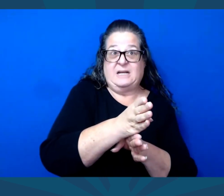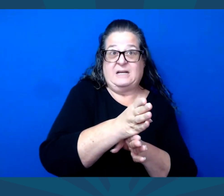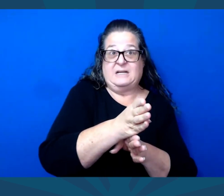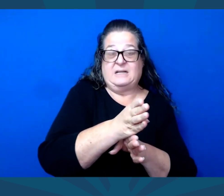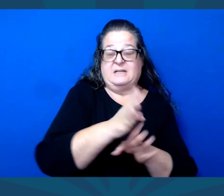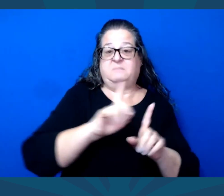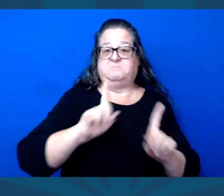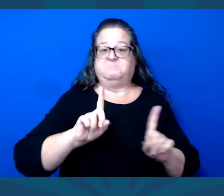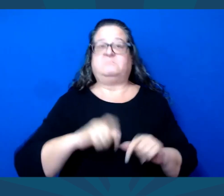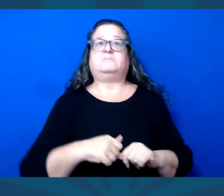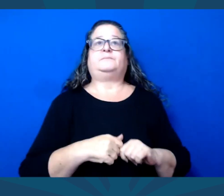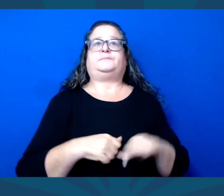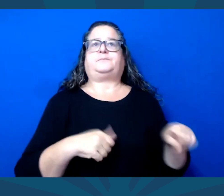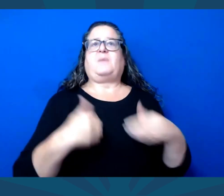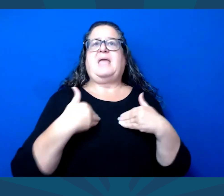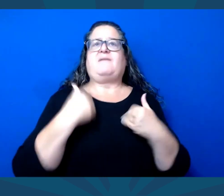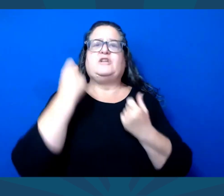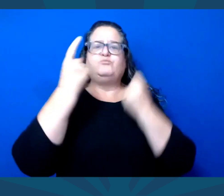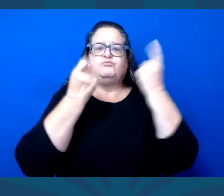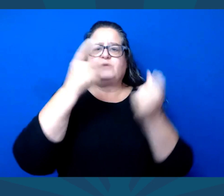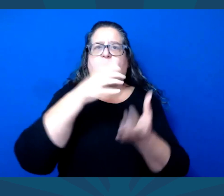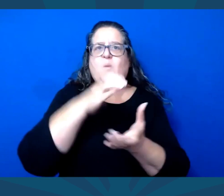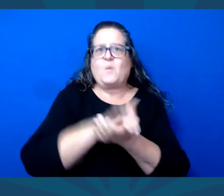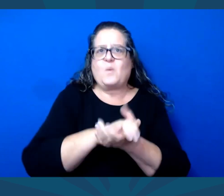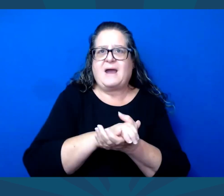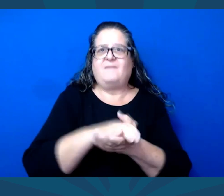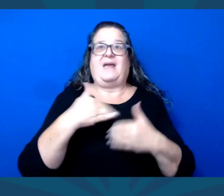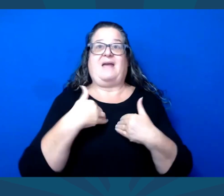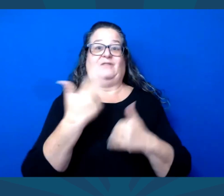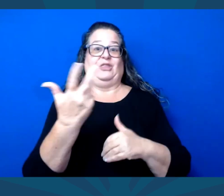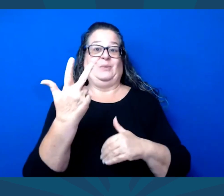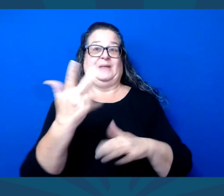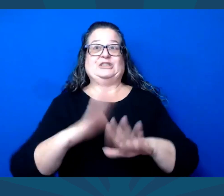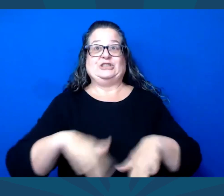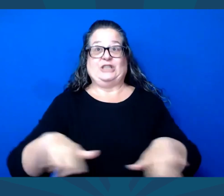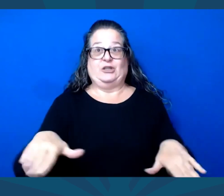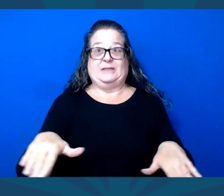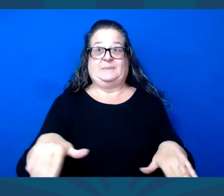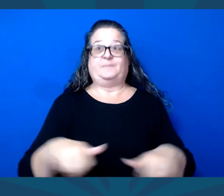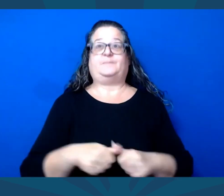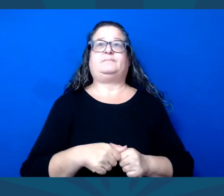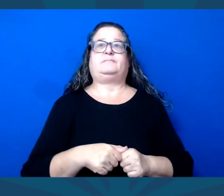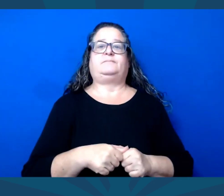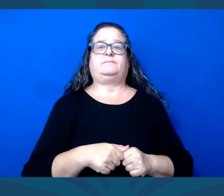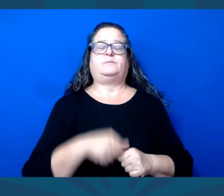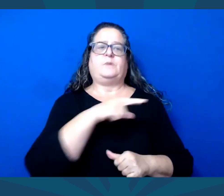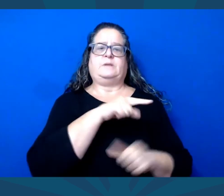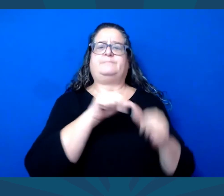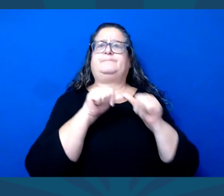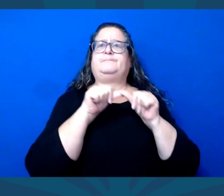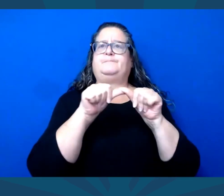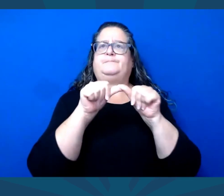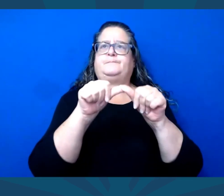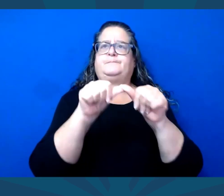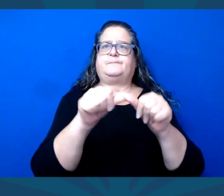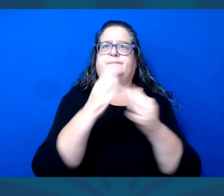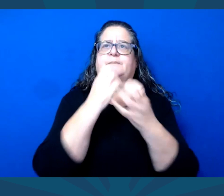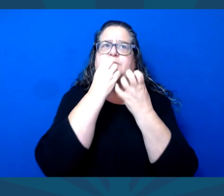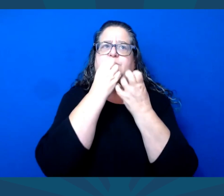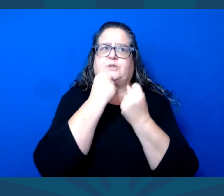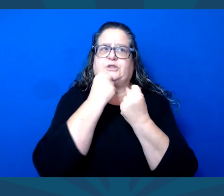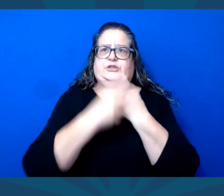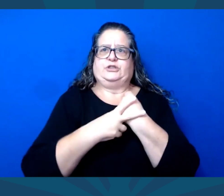not compromise away your freedoms as American citizens. I will stand and fight against the critical issues that